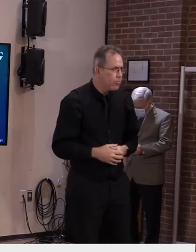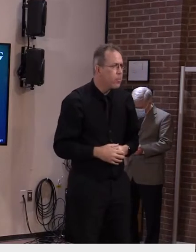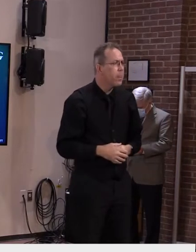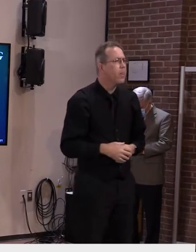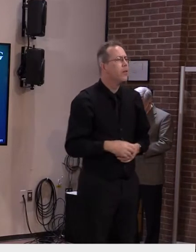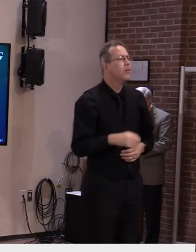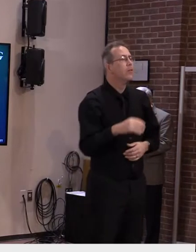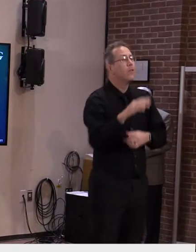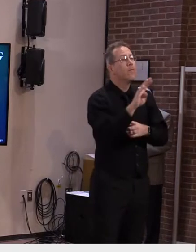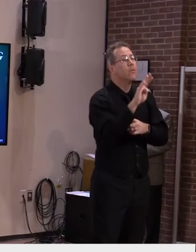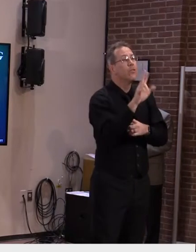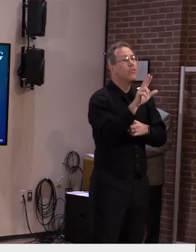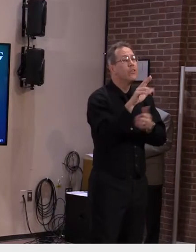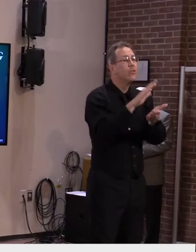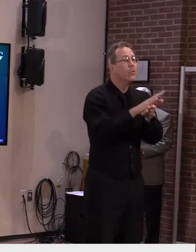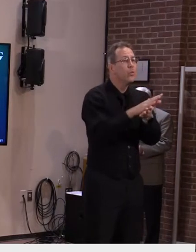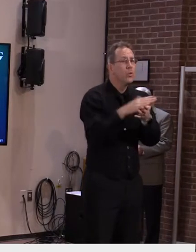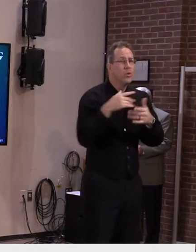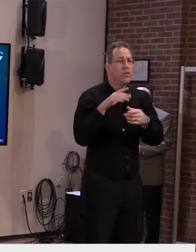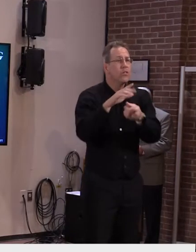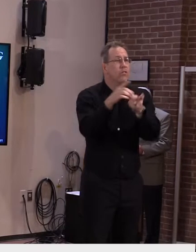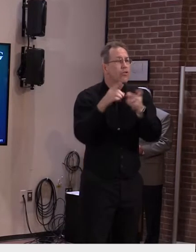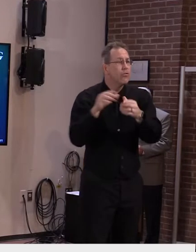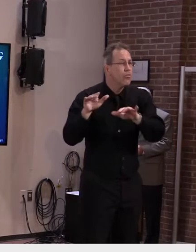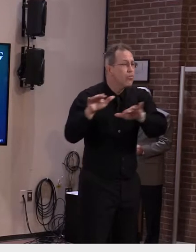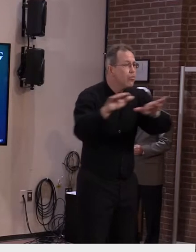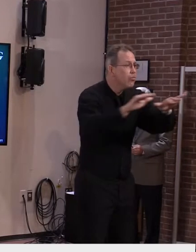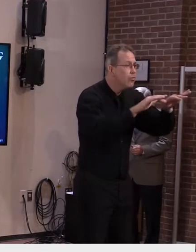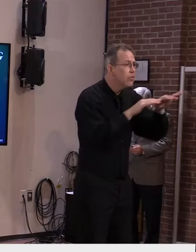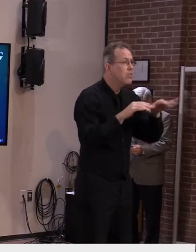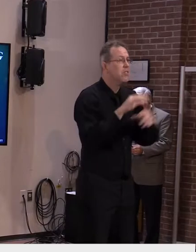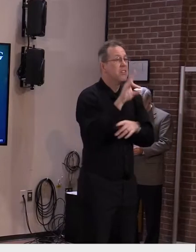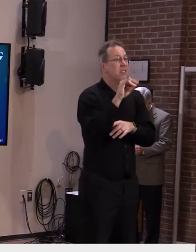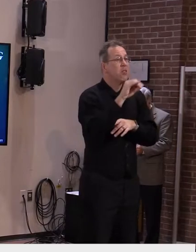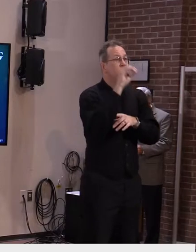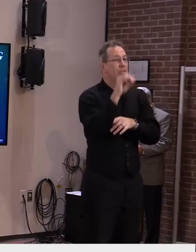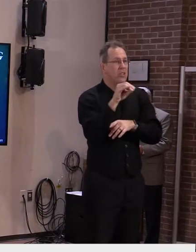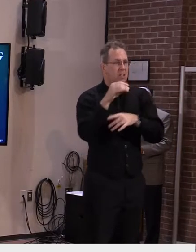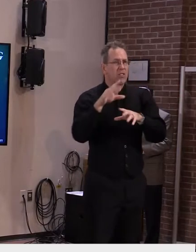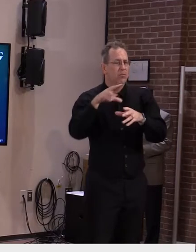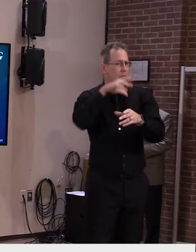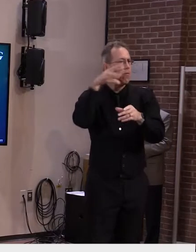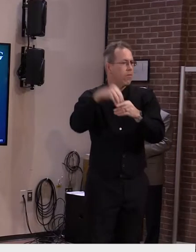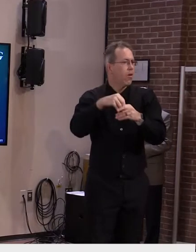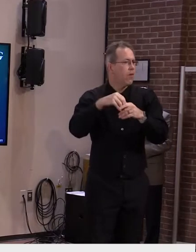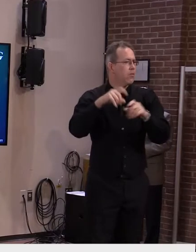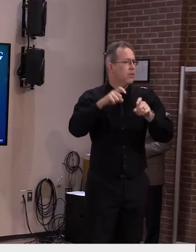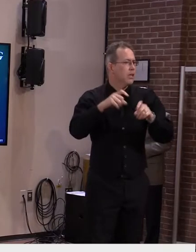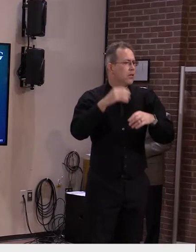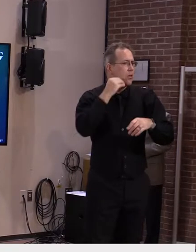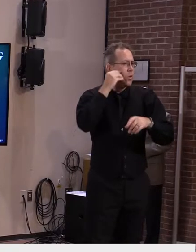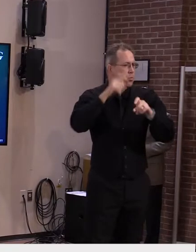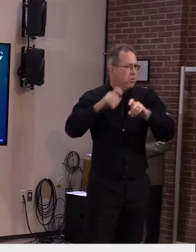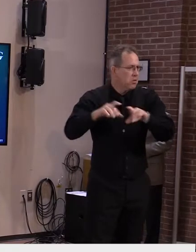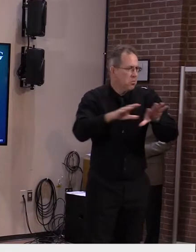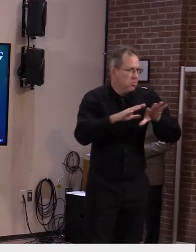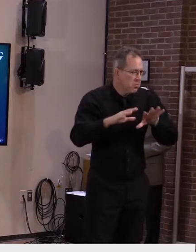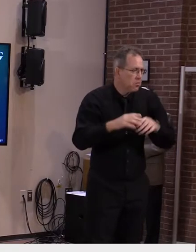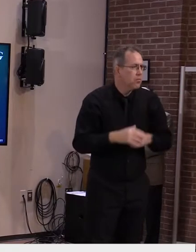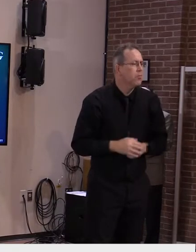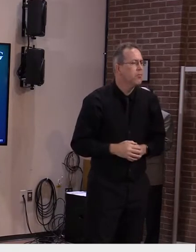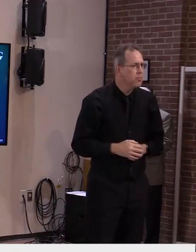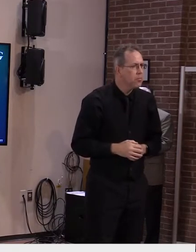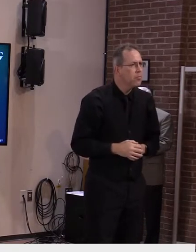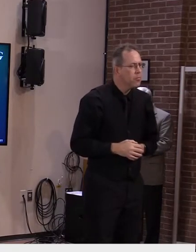70% of our school districts, enrolled in Test to Stay, and that number has been increasing steadily each week. When I say enrolled, these